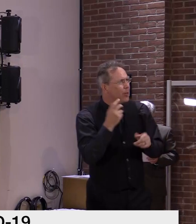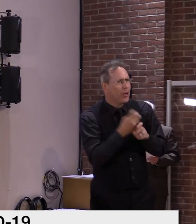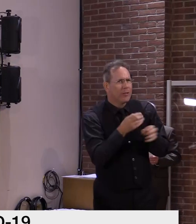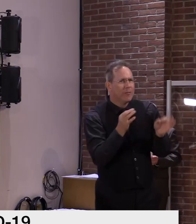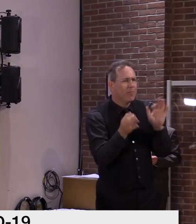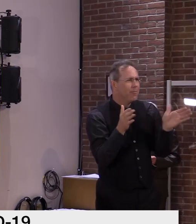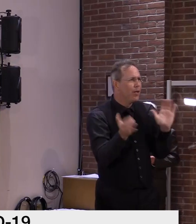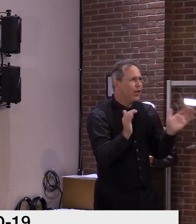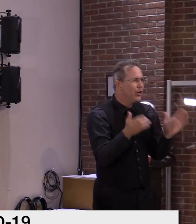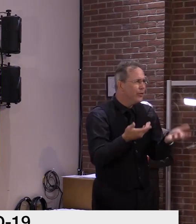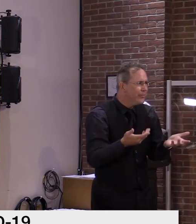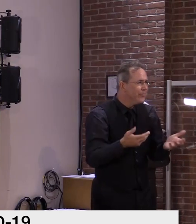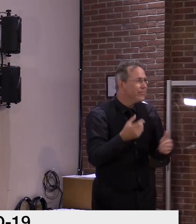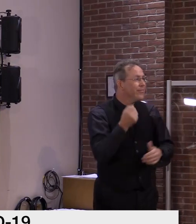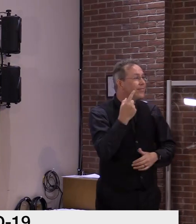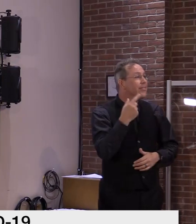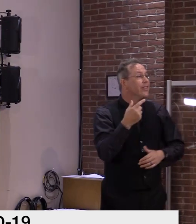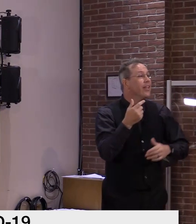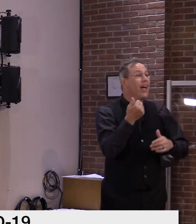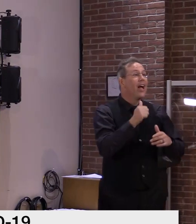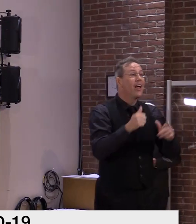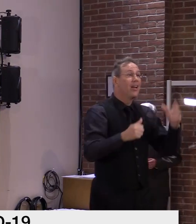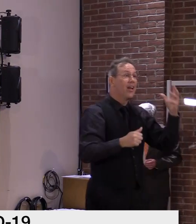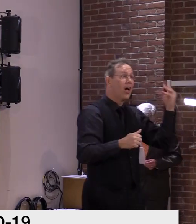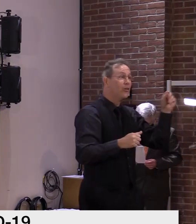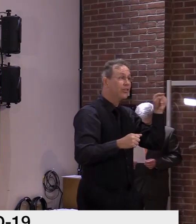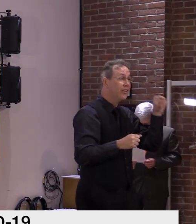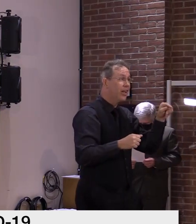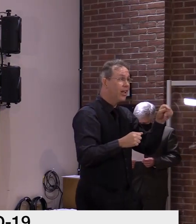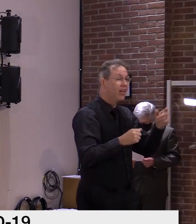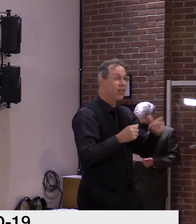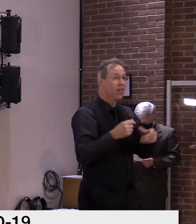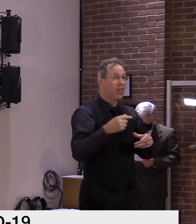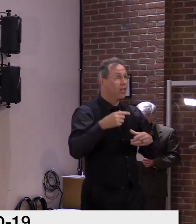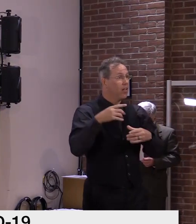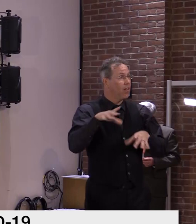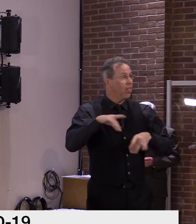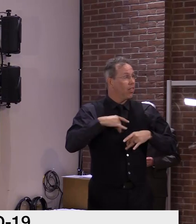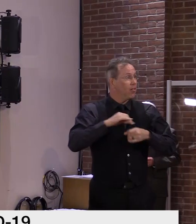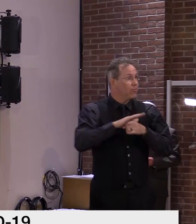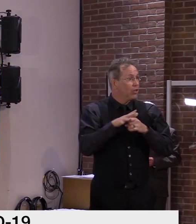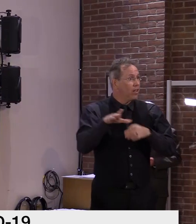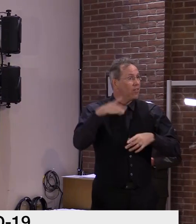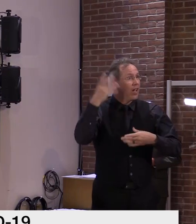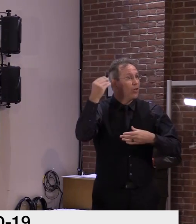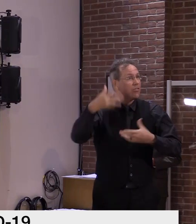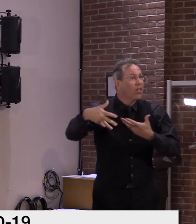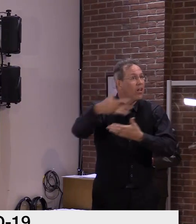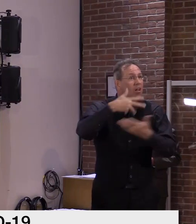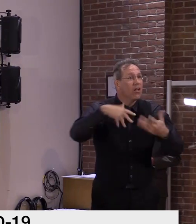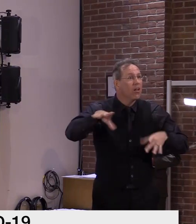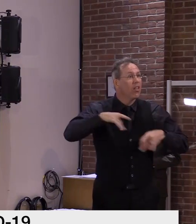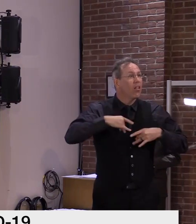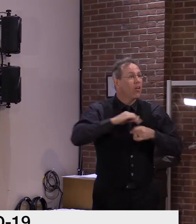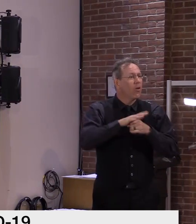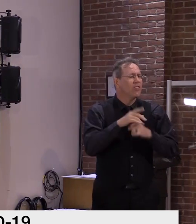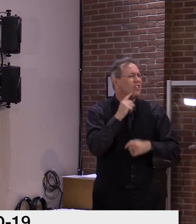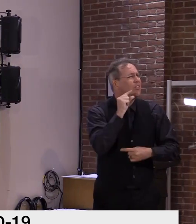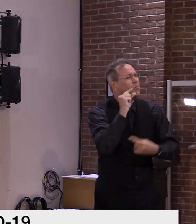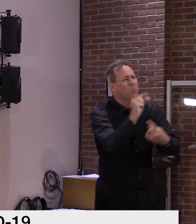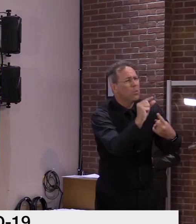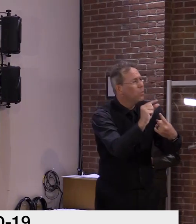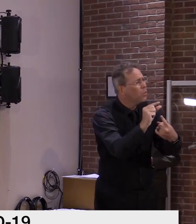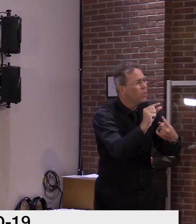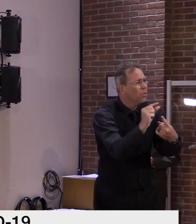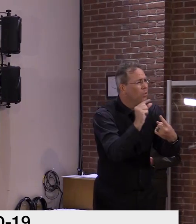outdoor exposure and transmission is so small in the current world literature that we're